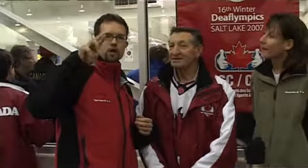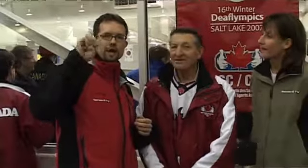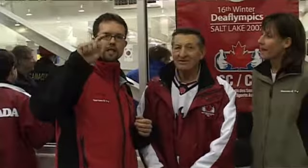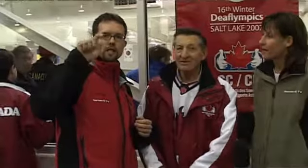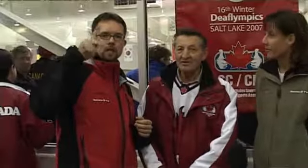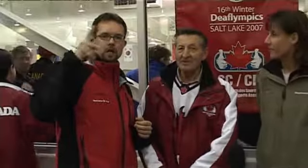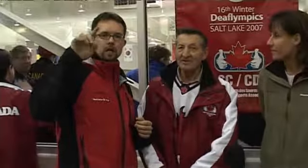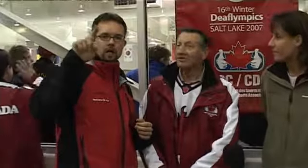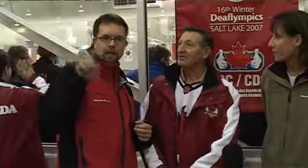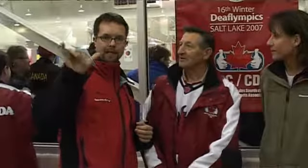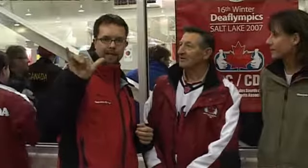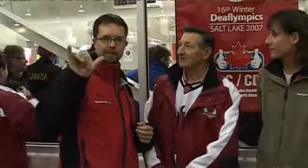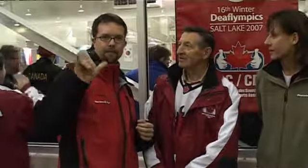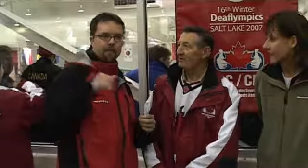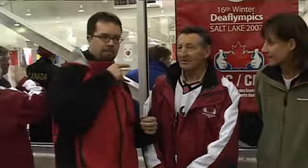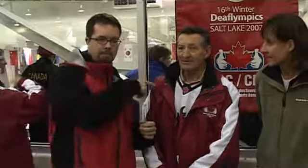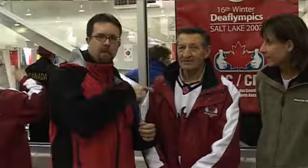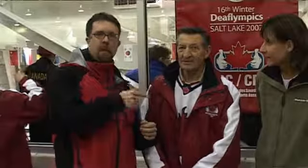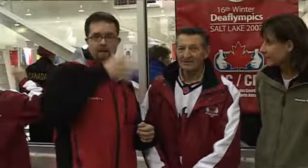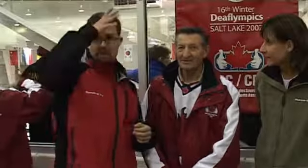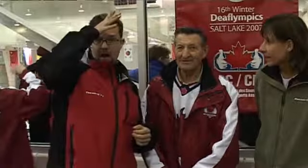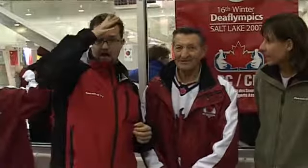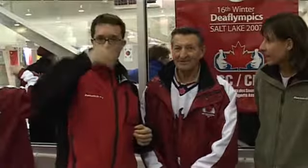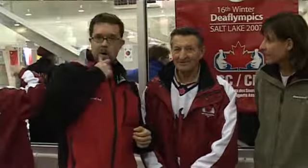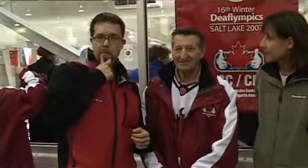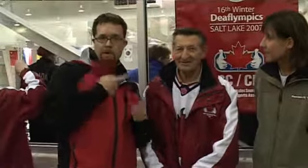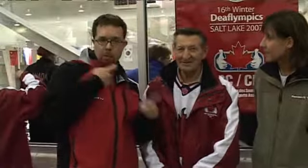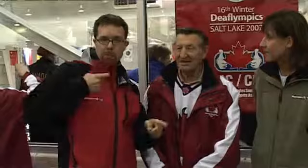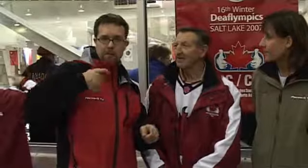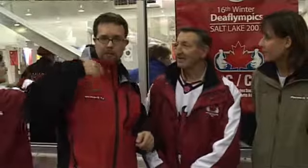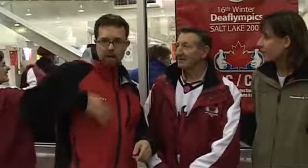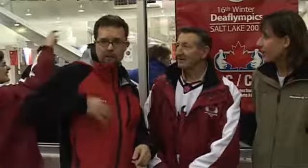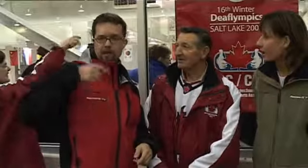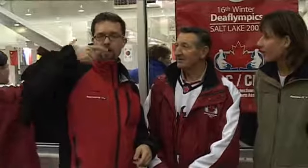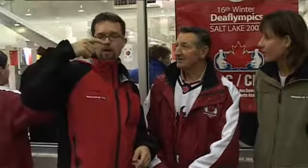Here we have Walter Gretzky. He is the father